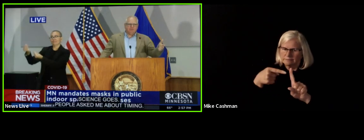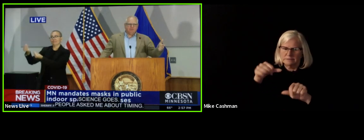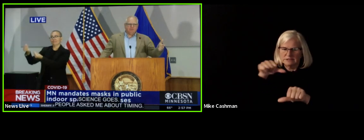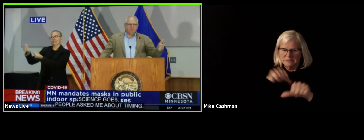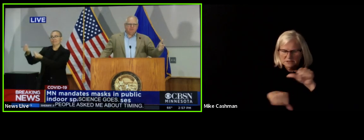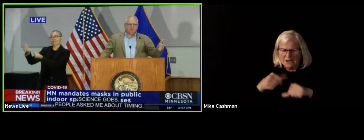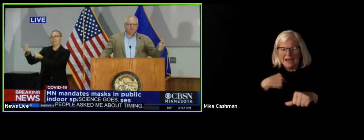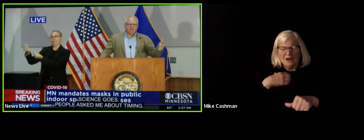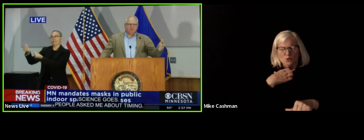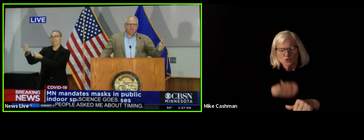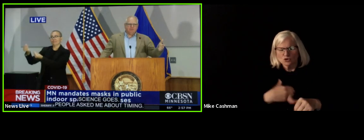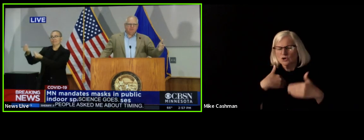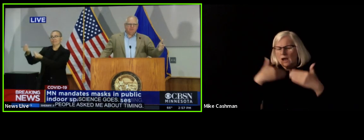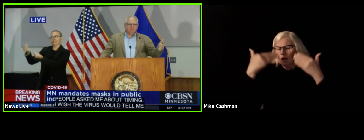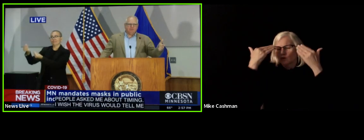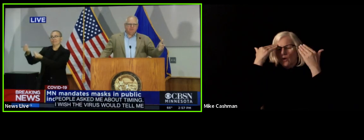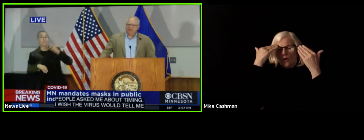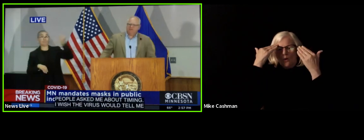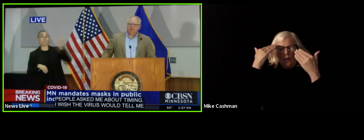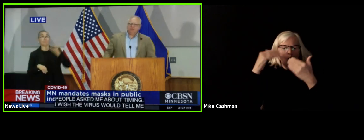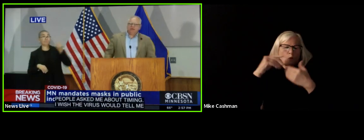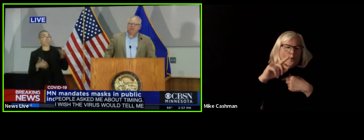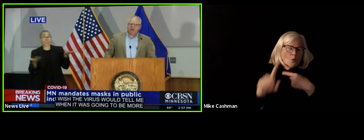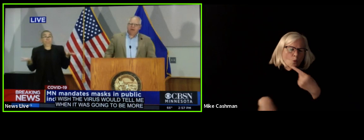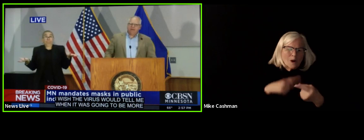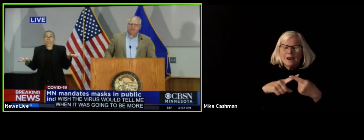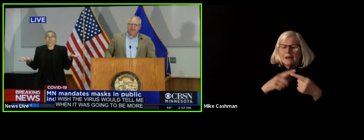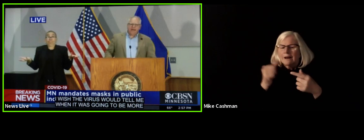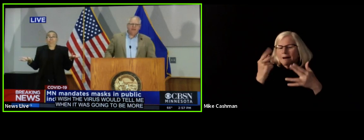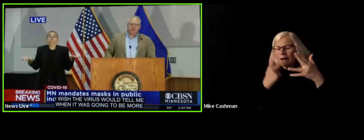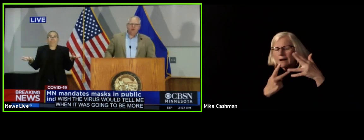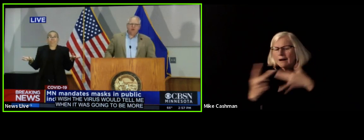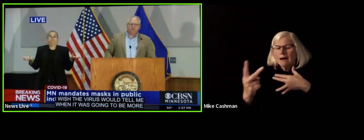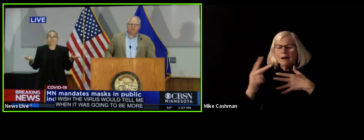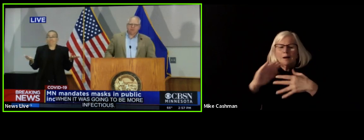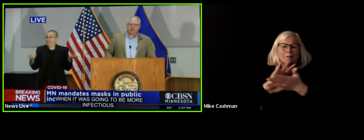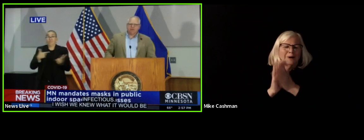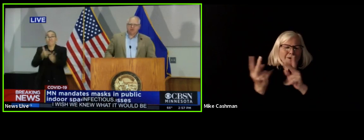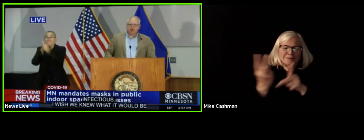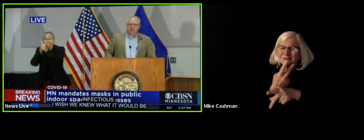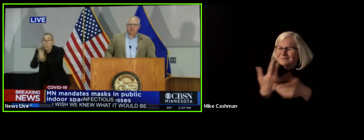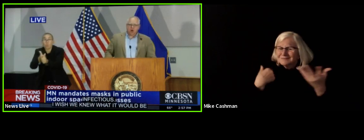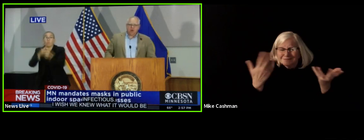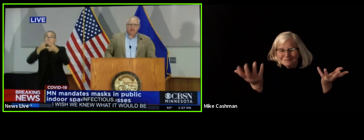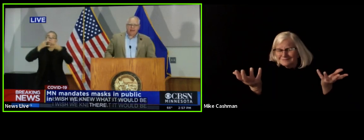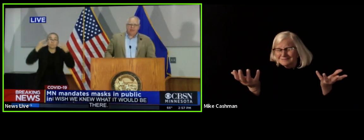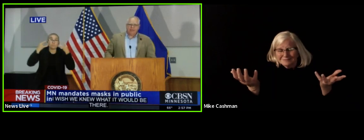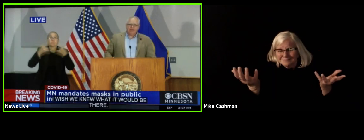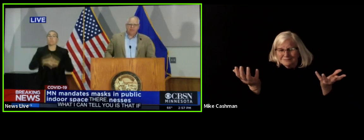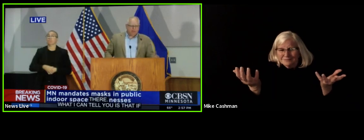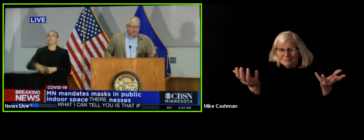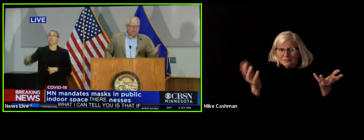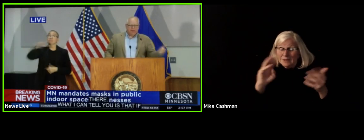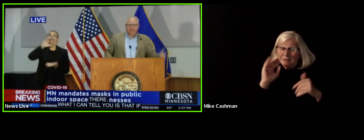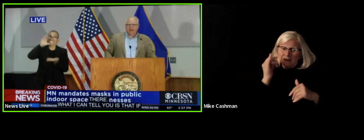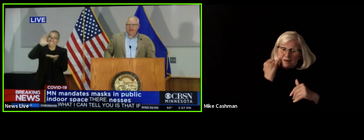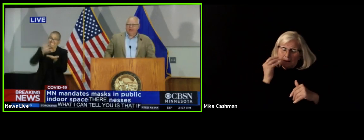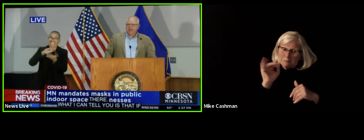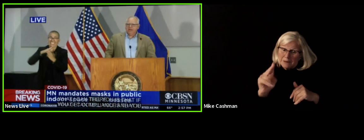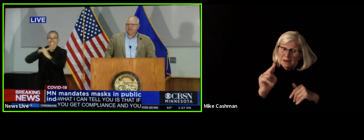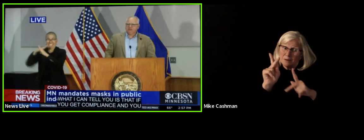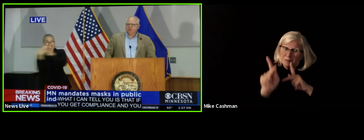be there. What I can tell you is that if you get compliance and you don't get the spread that you saw that was already happening in the pipeline, that